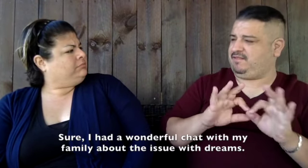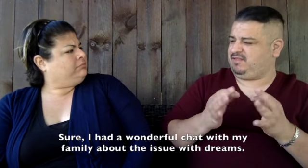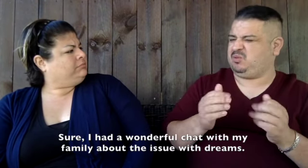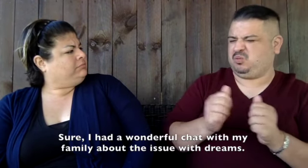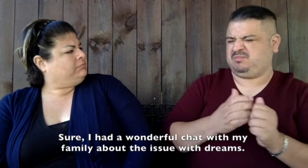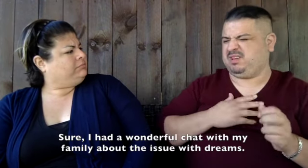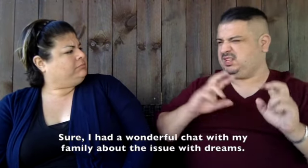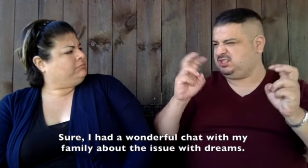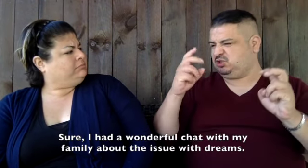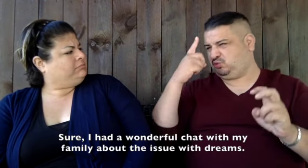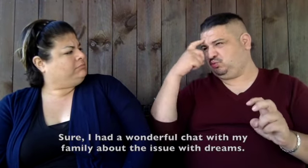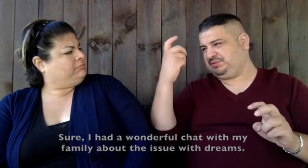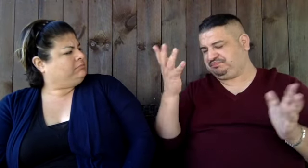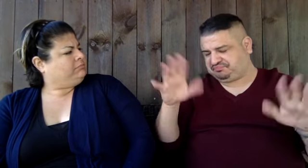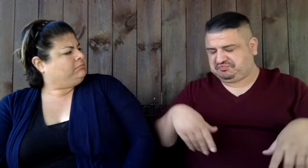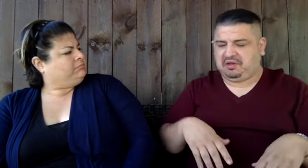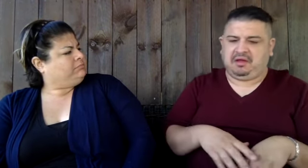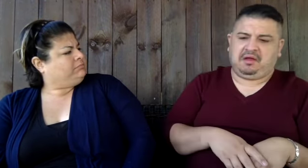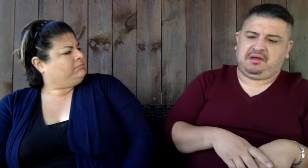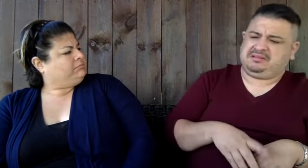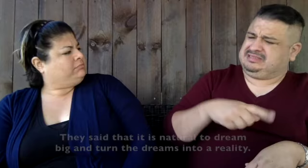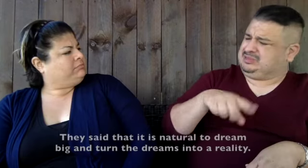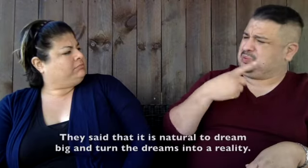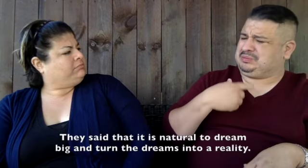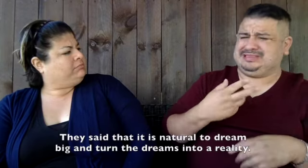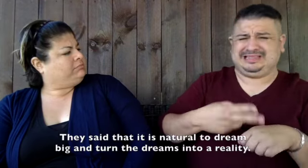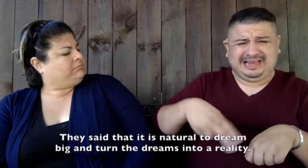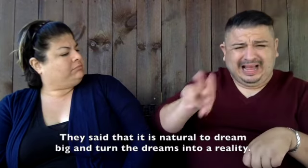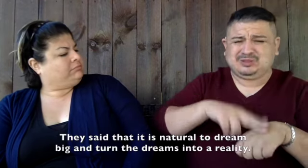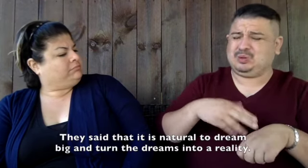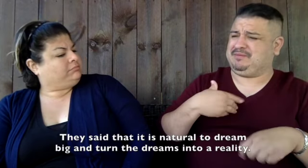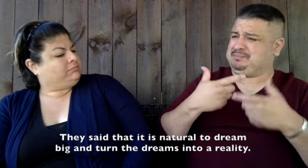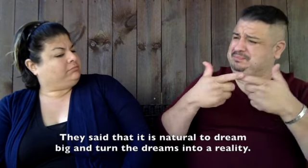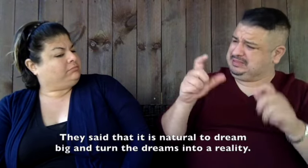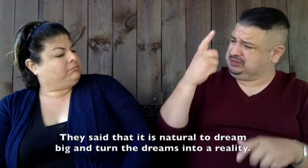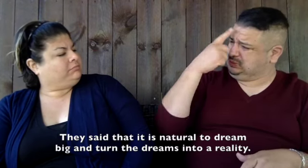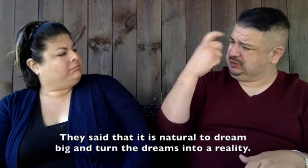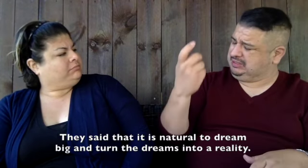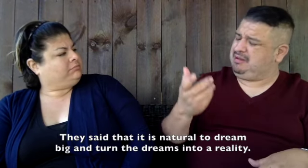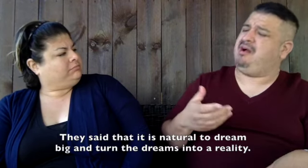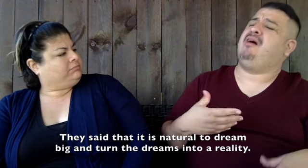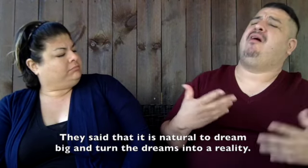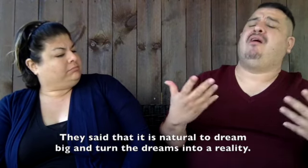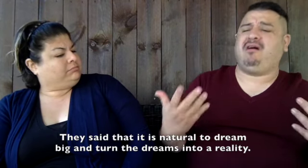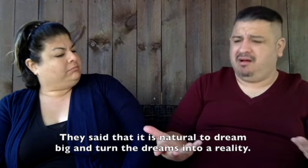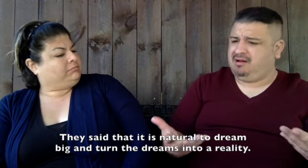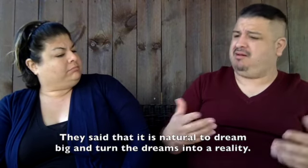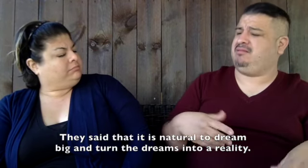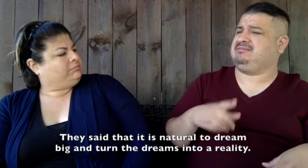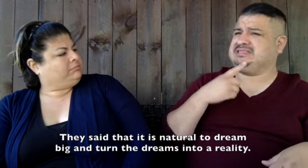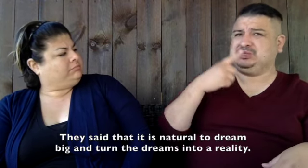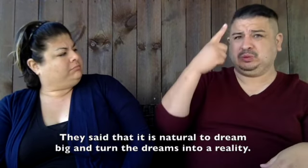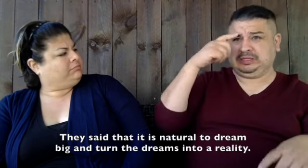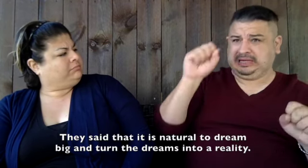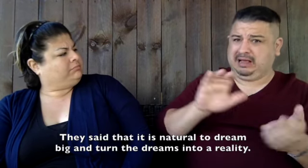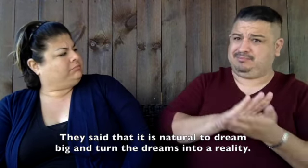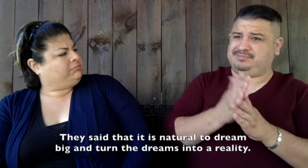with my family about the issues of my dreams. They said it's natural to dream big and turn the dreams into a